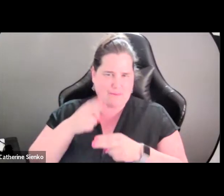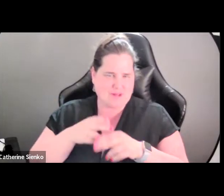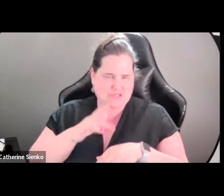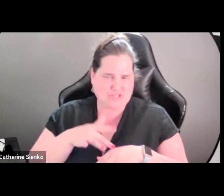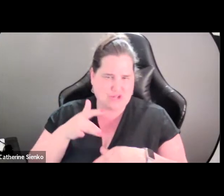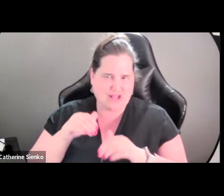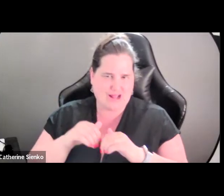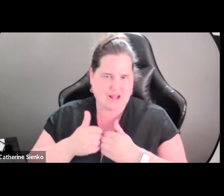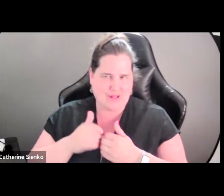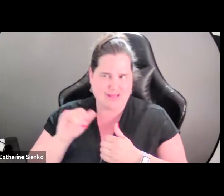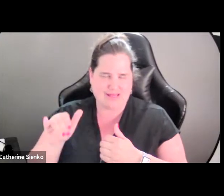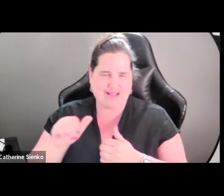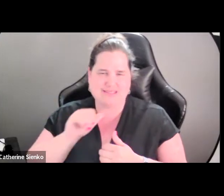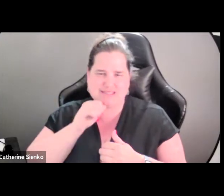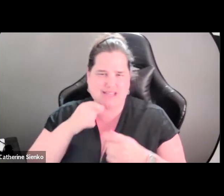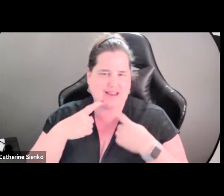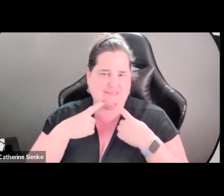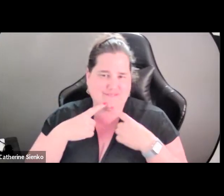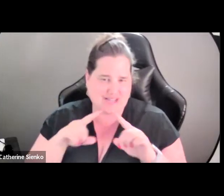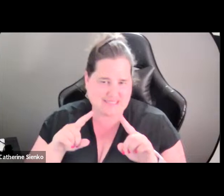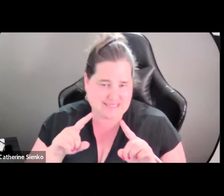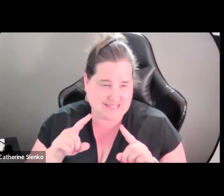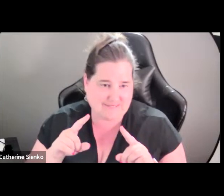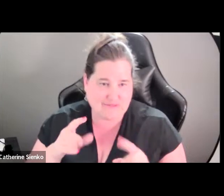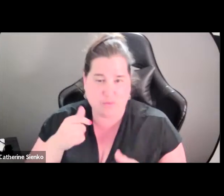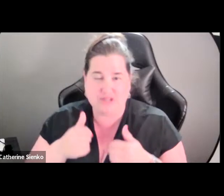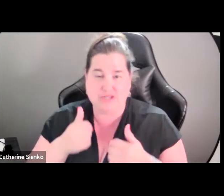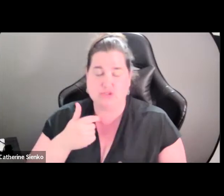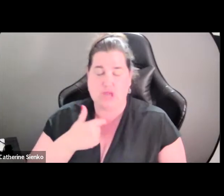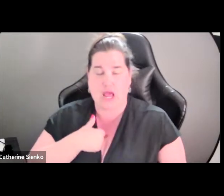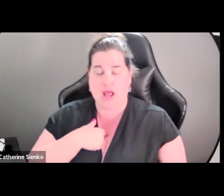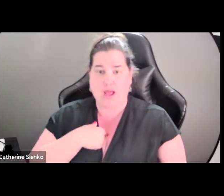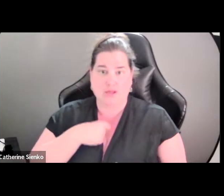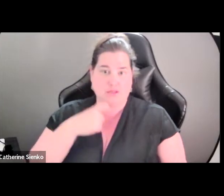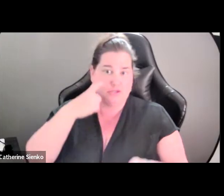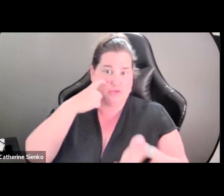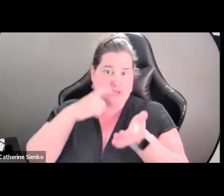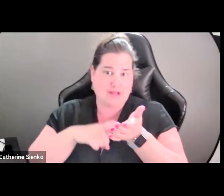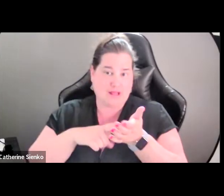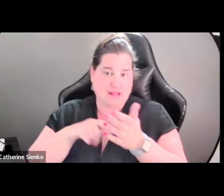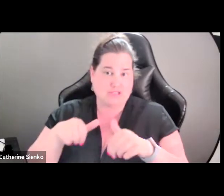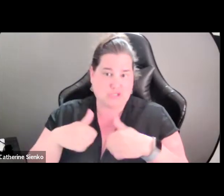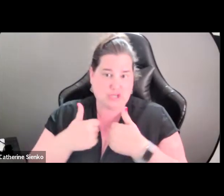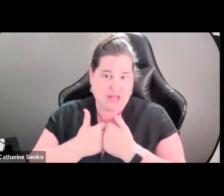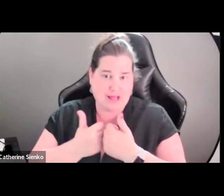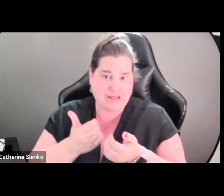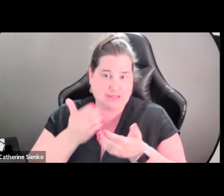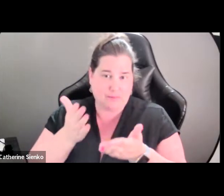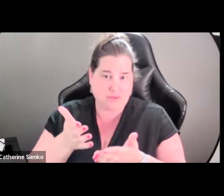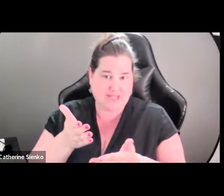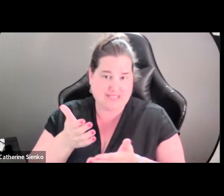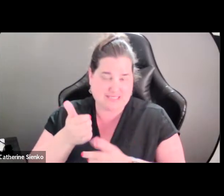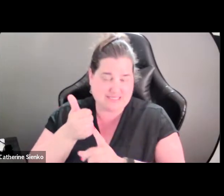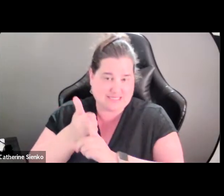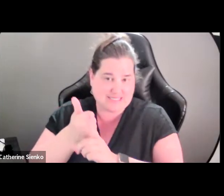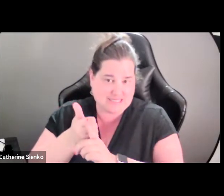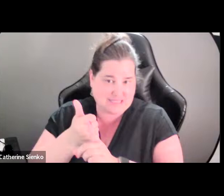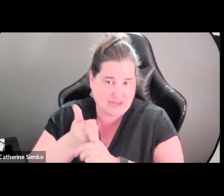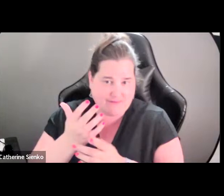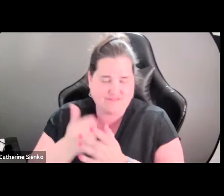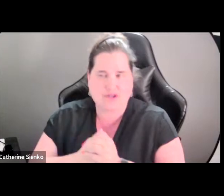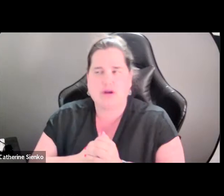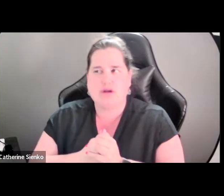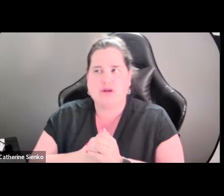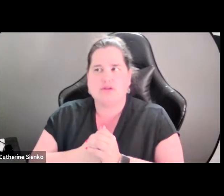And Sherry mentioned earlier that it was just not effective, which I